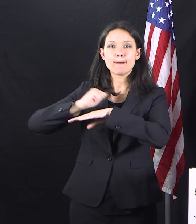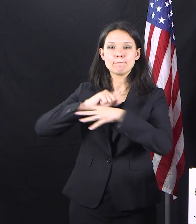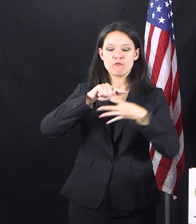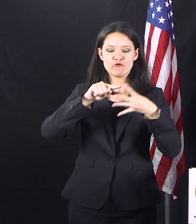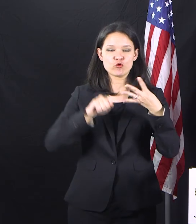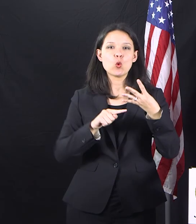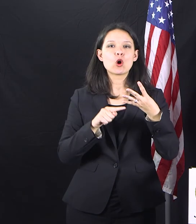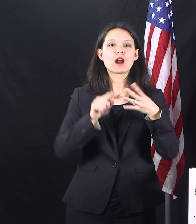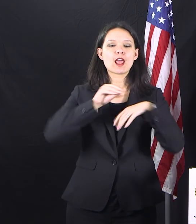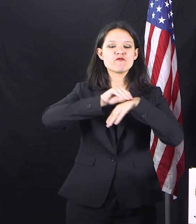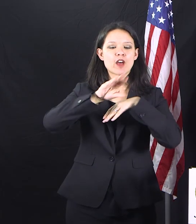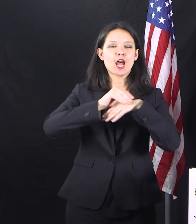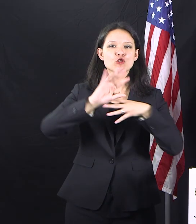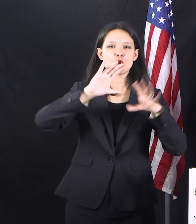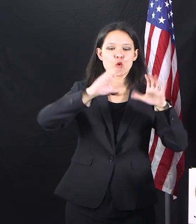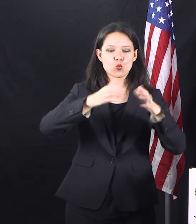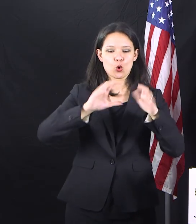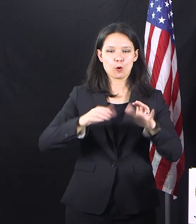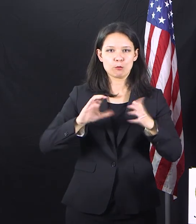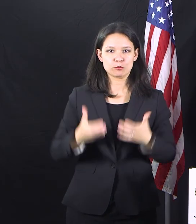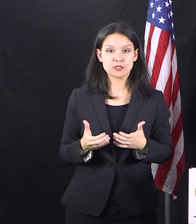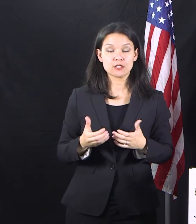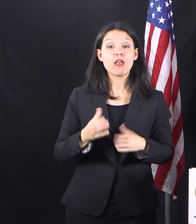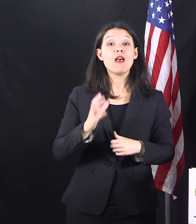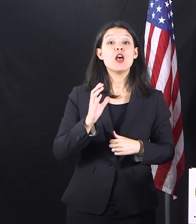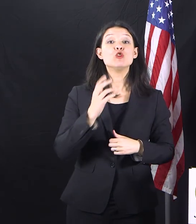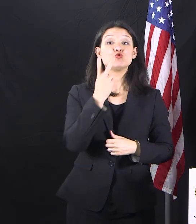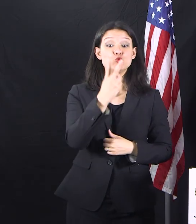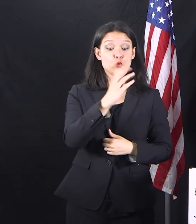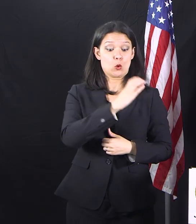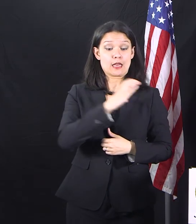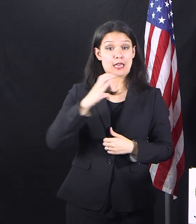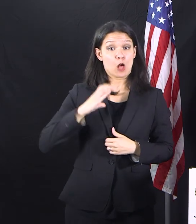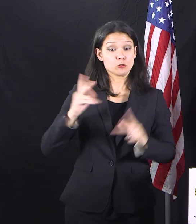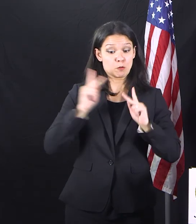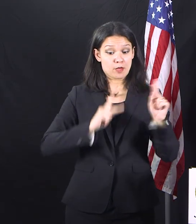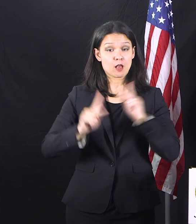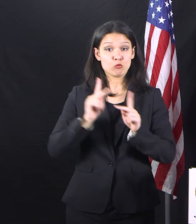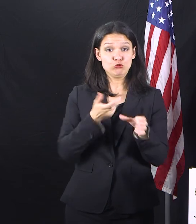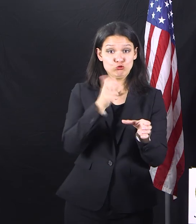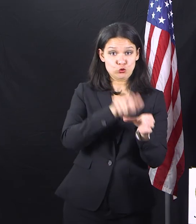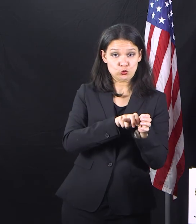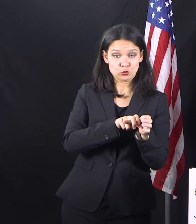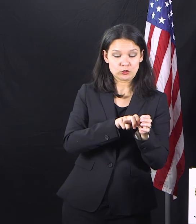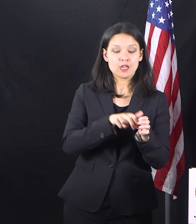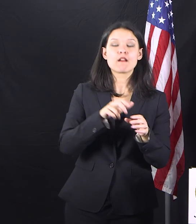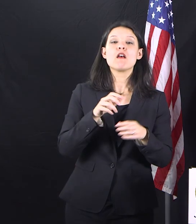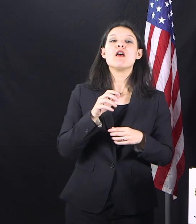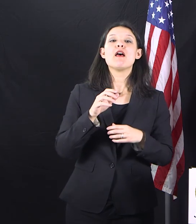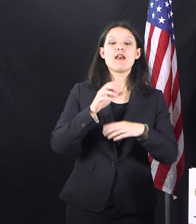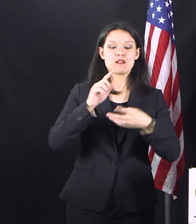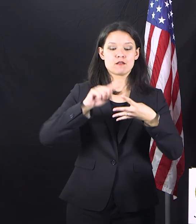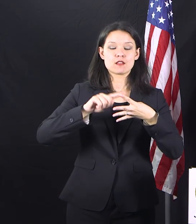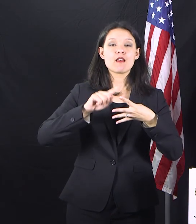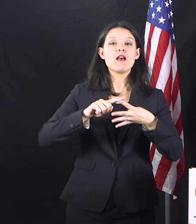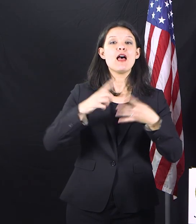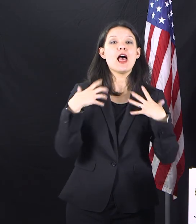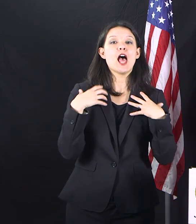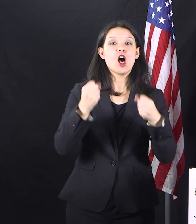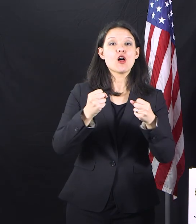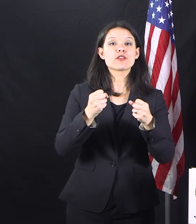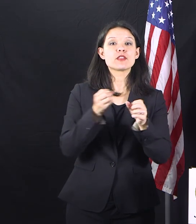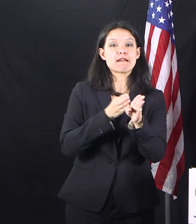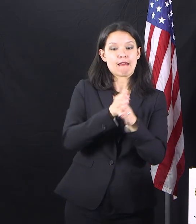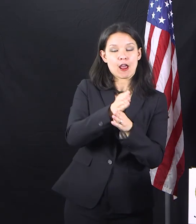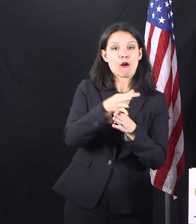will be headed by two council people on each one, and healthcare experts, economic and business advisory